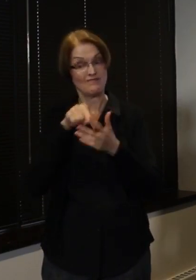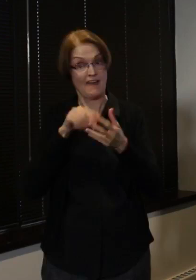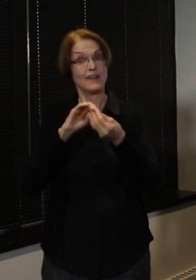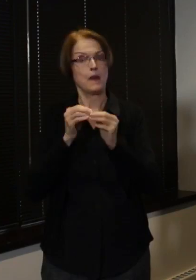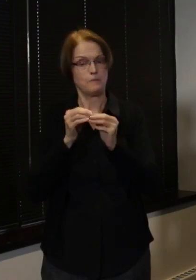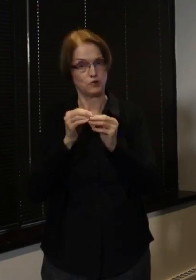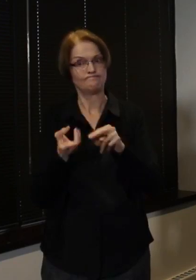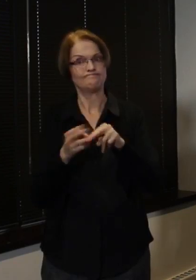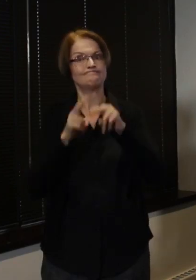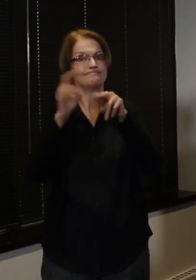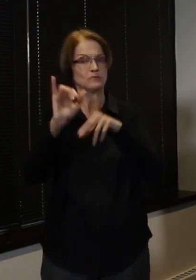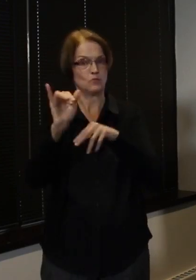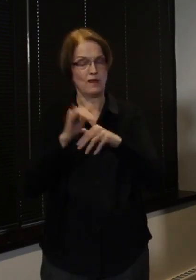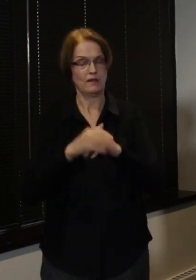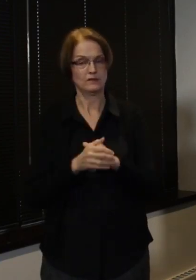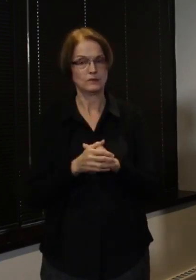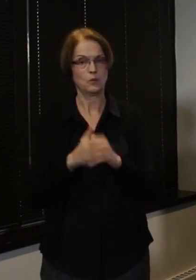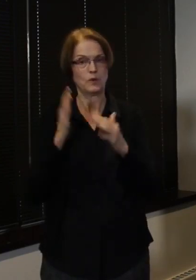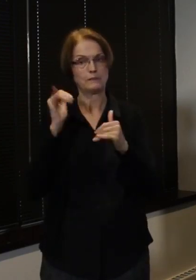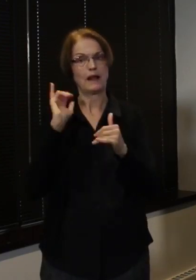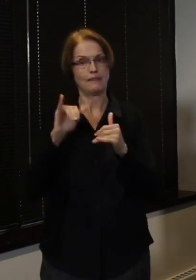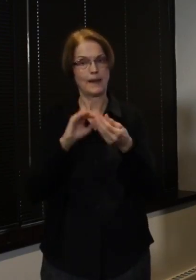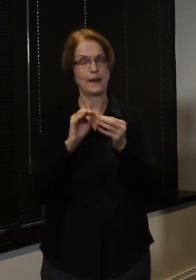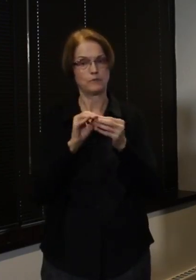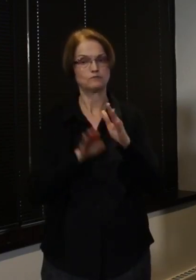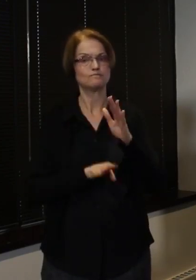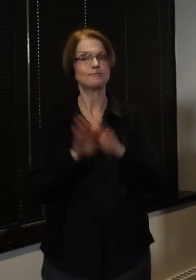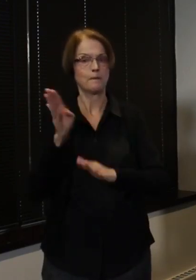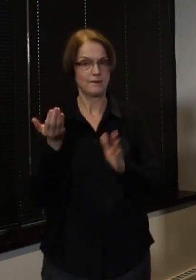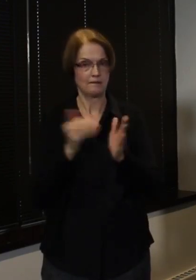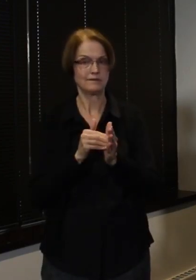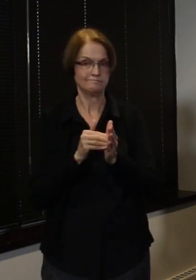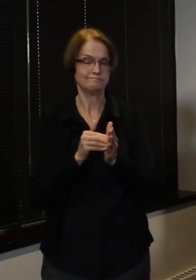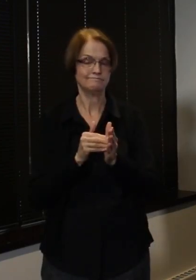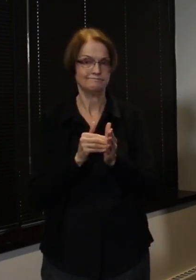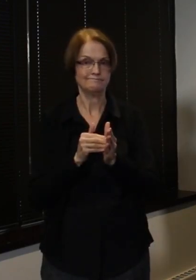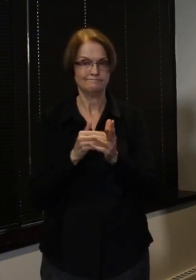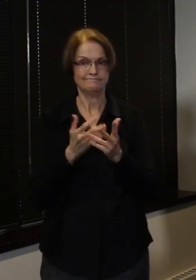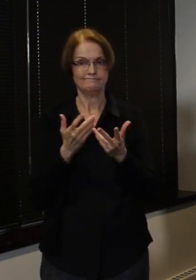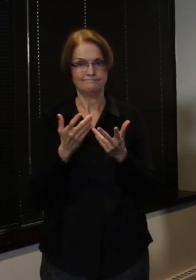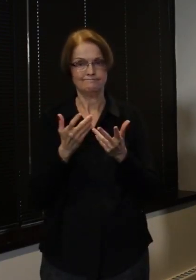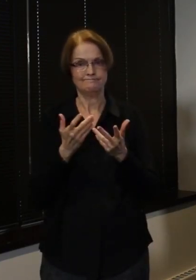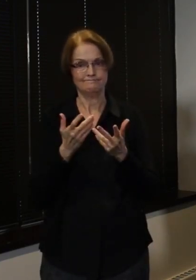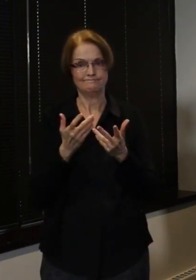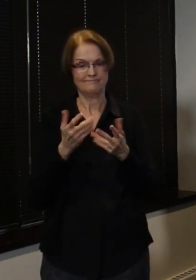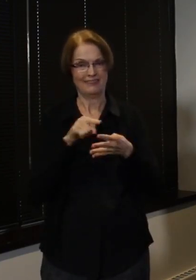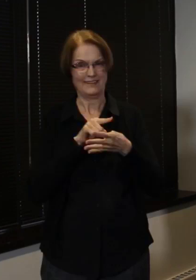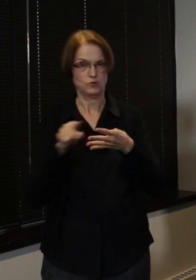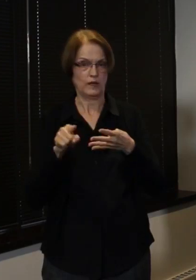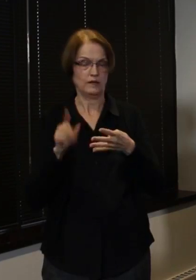so we're expecting that to turn upwards once we get through this early part of this week.